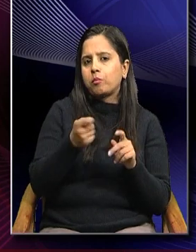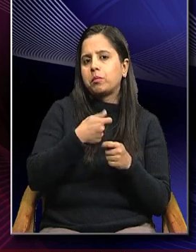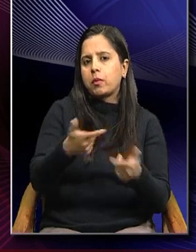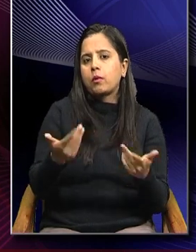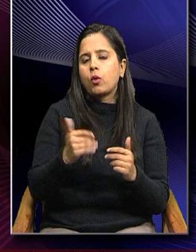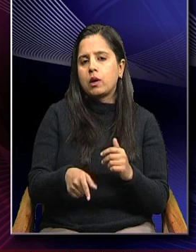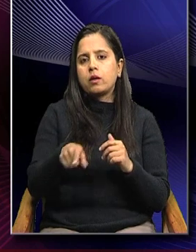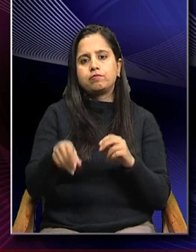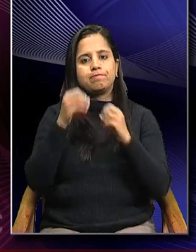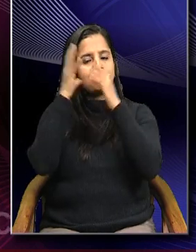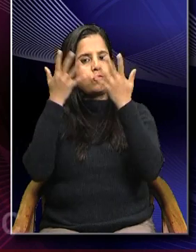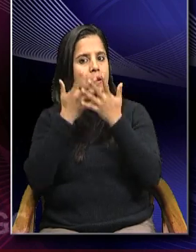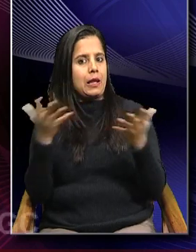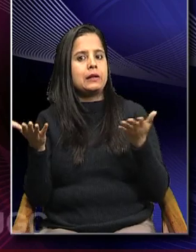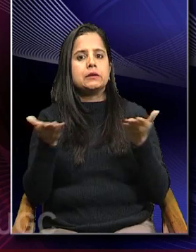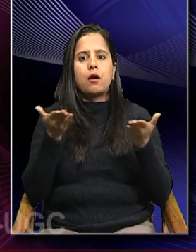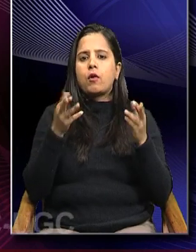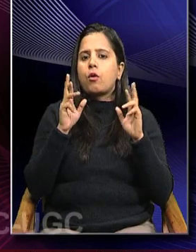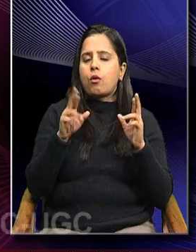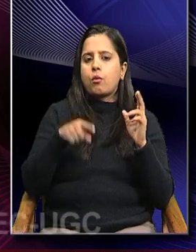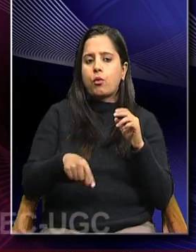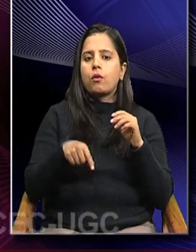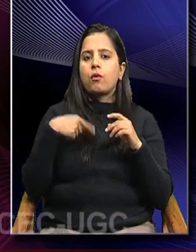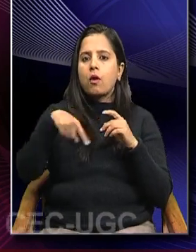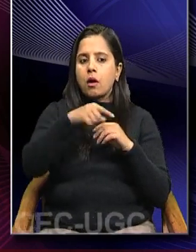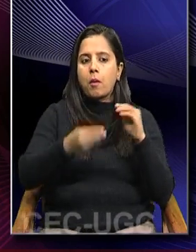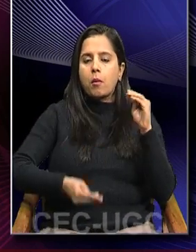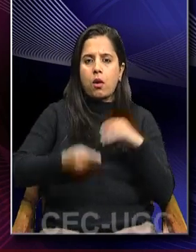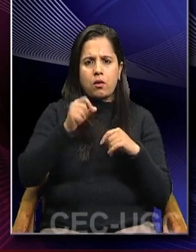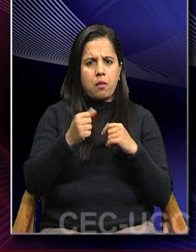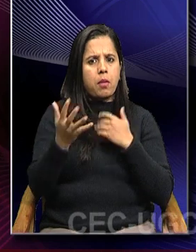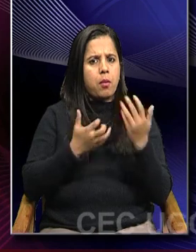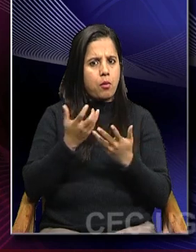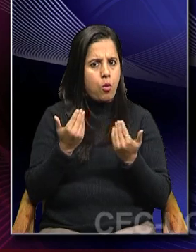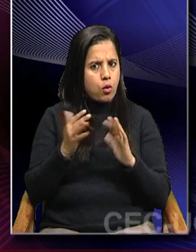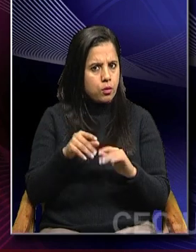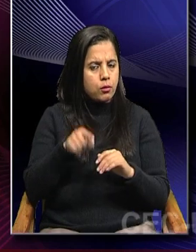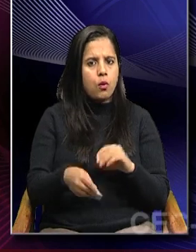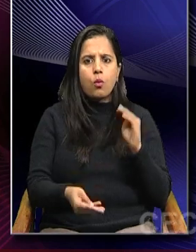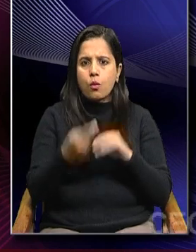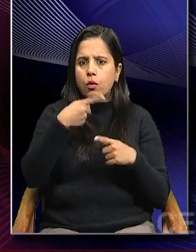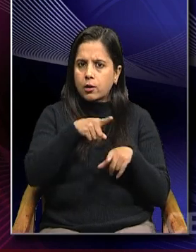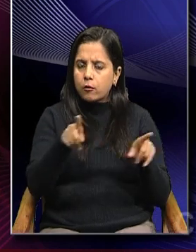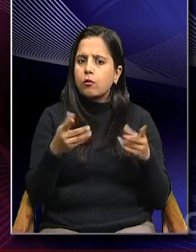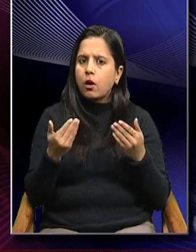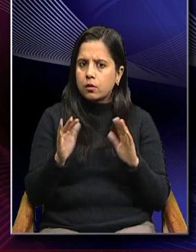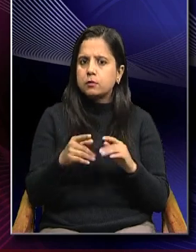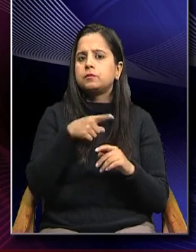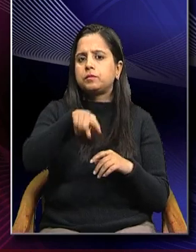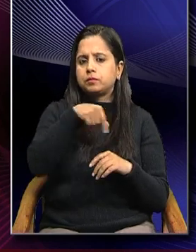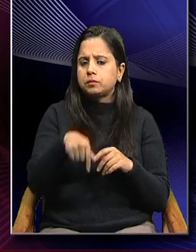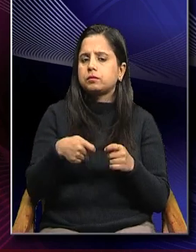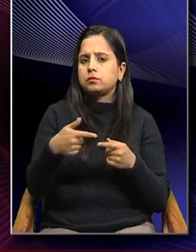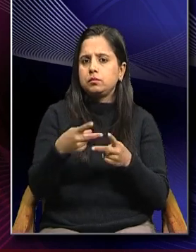on aspirational products and services. Since they have increasing purchasing power, growing purchasing power, they are there to